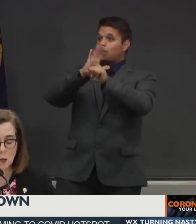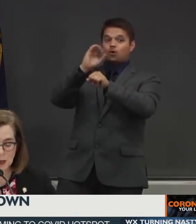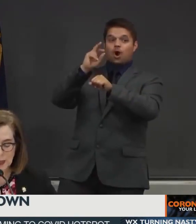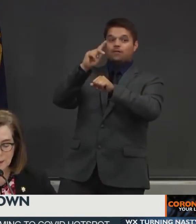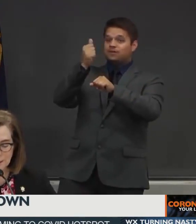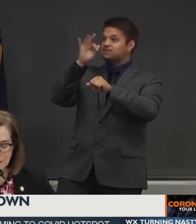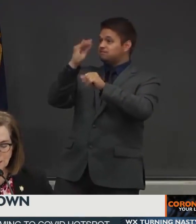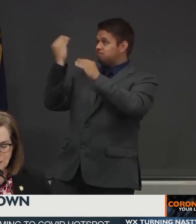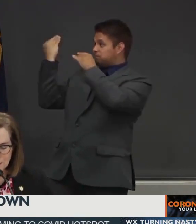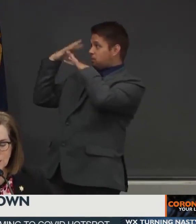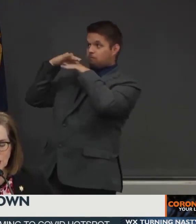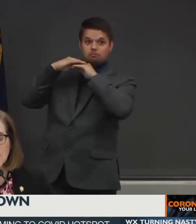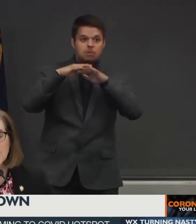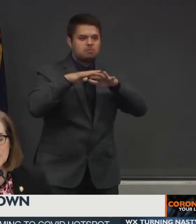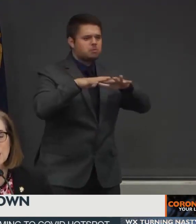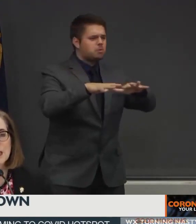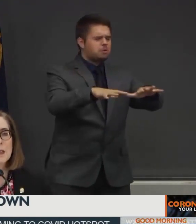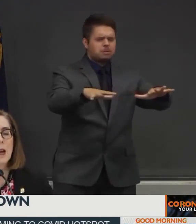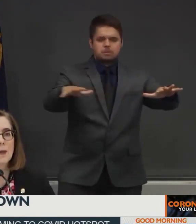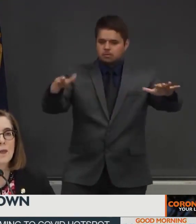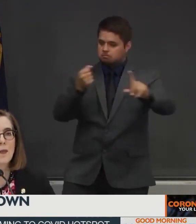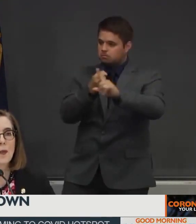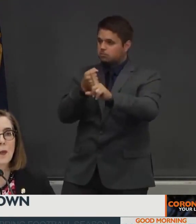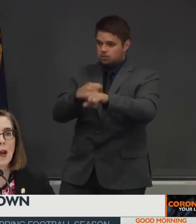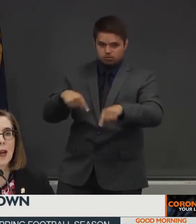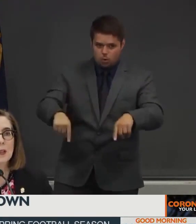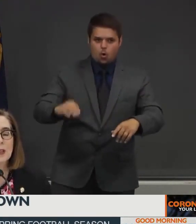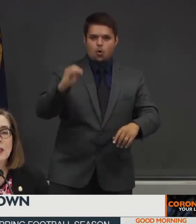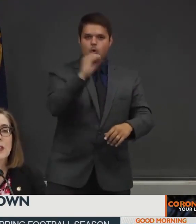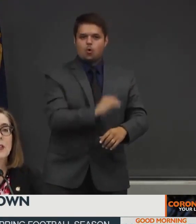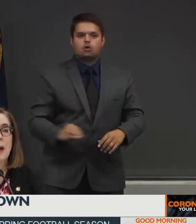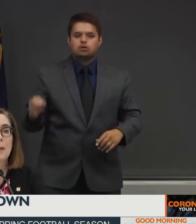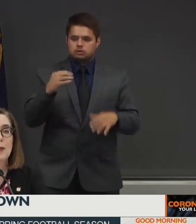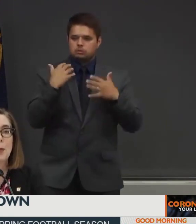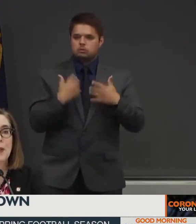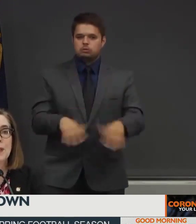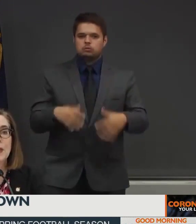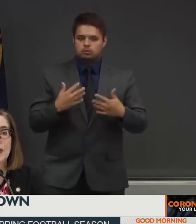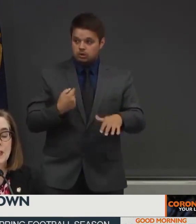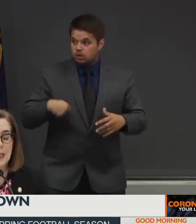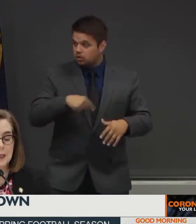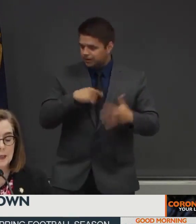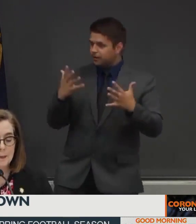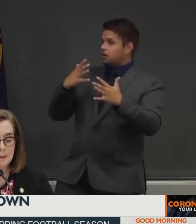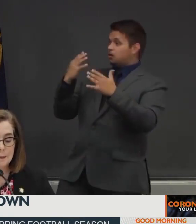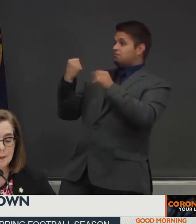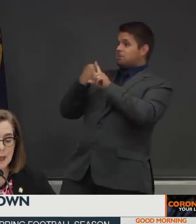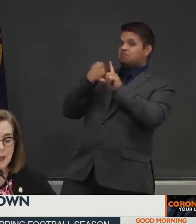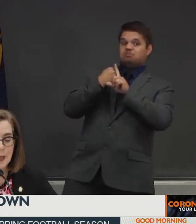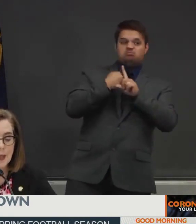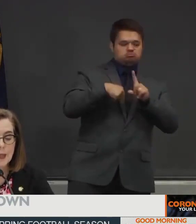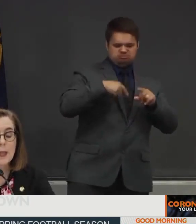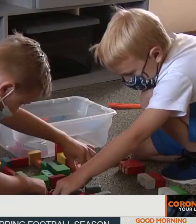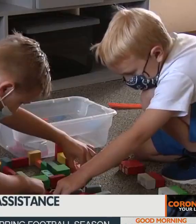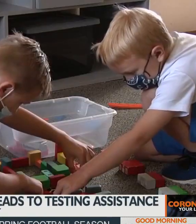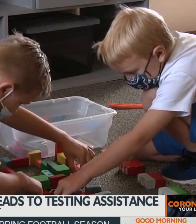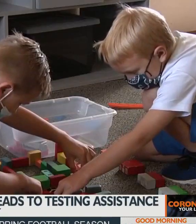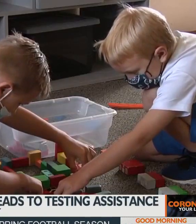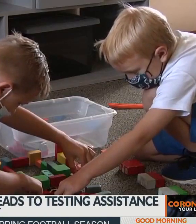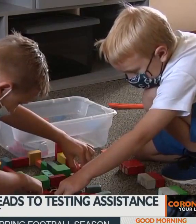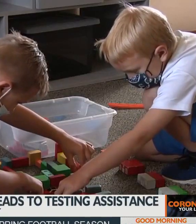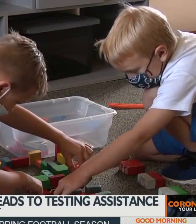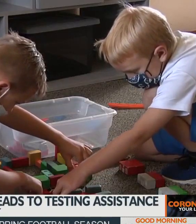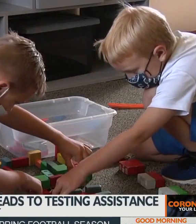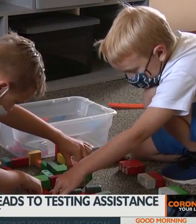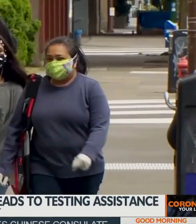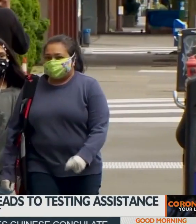across Oregon. So it's time for further actions to stop the spread of this disease. An extension on the statewide mask